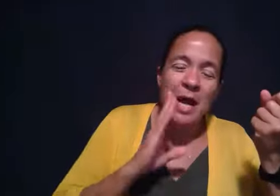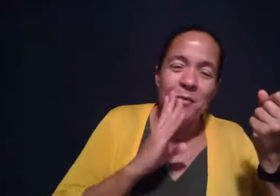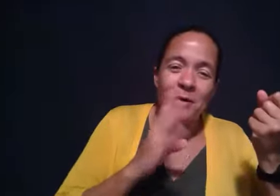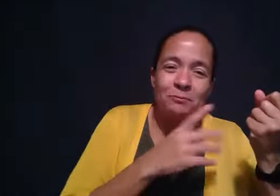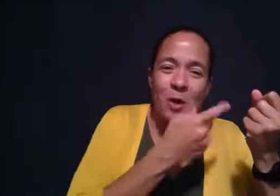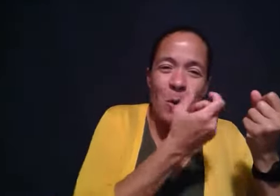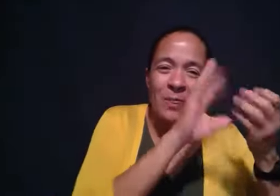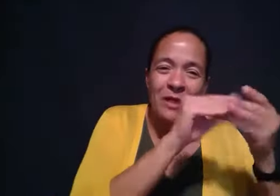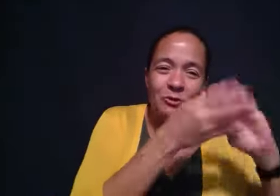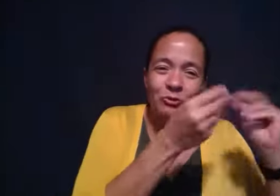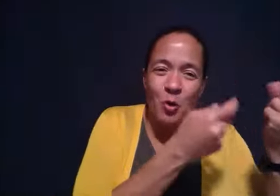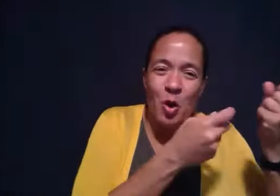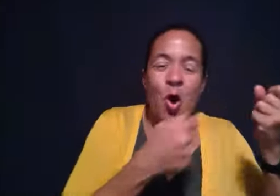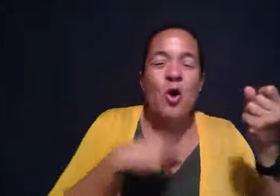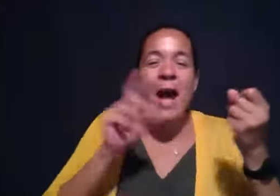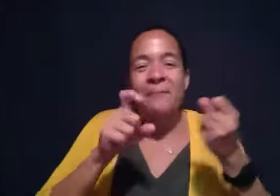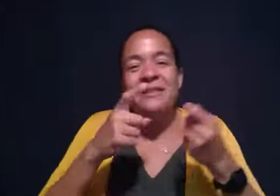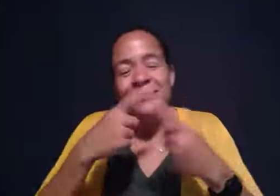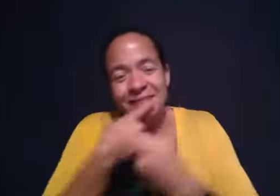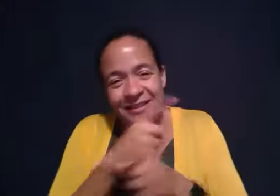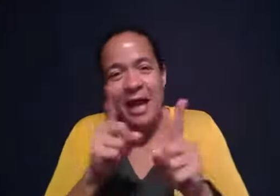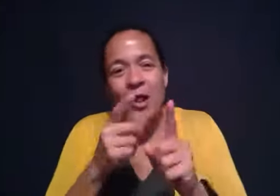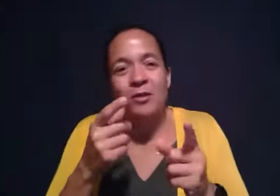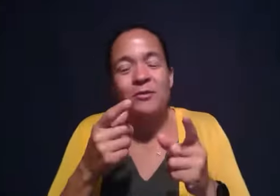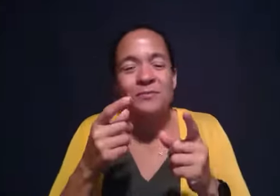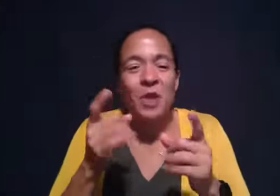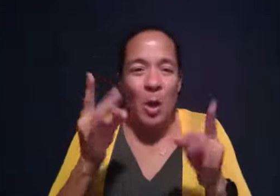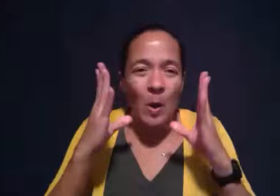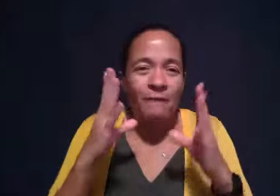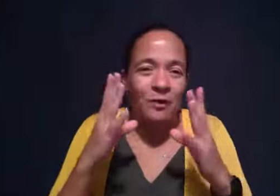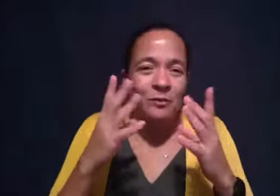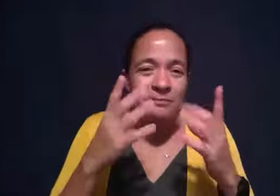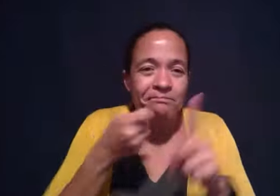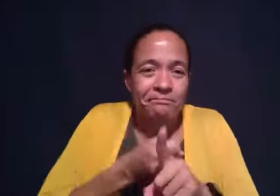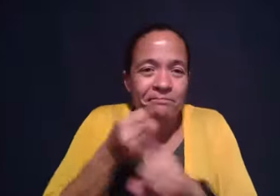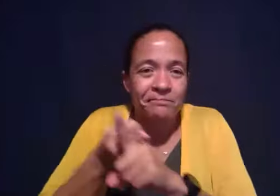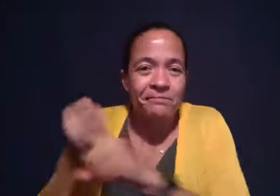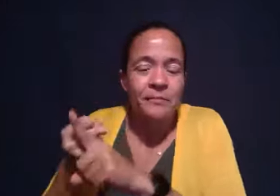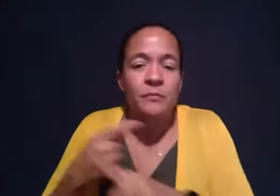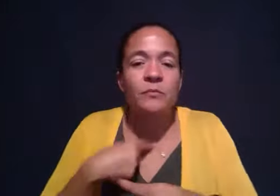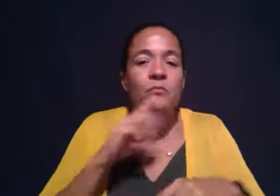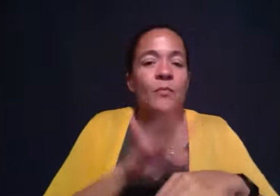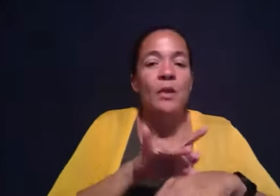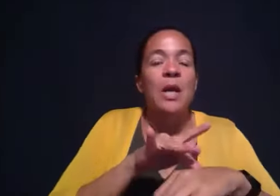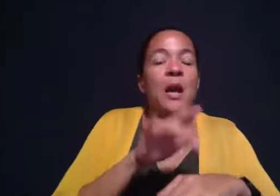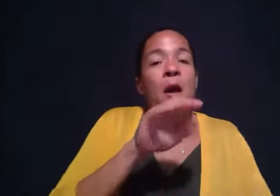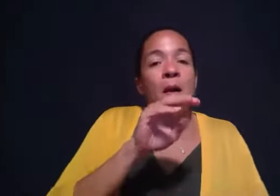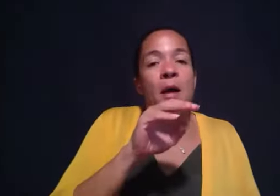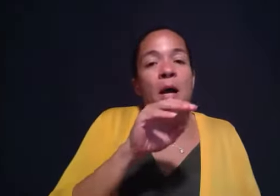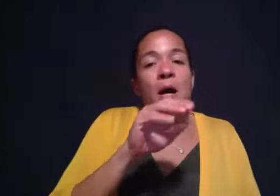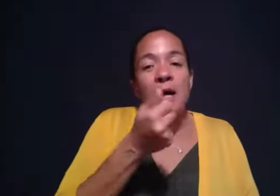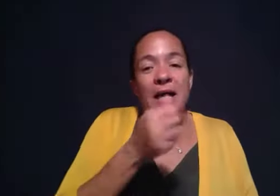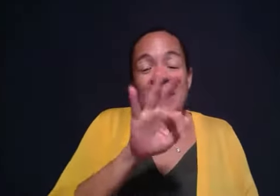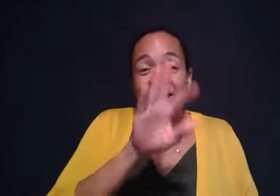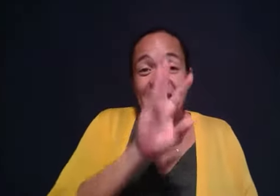got to you. I was born at a very early age on November 16th of 1966. And I was born to a football